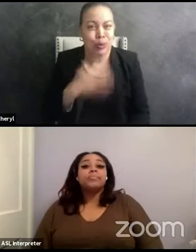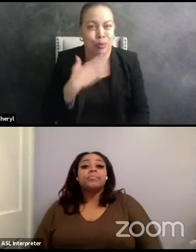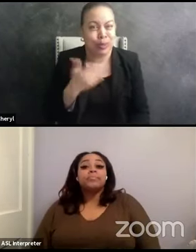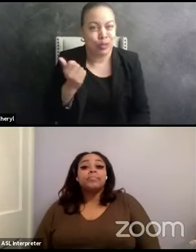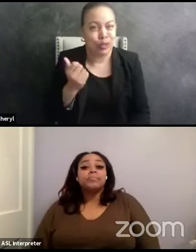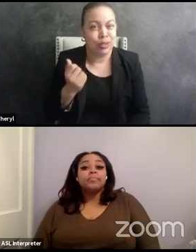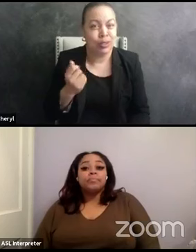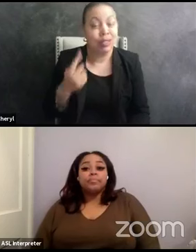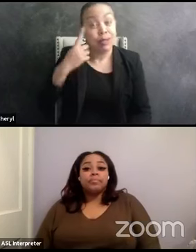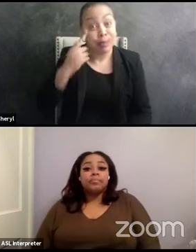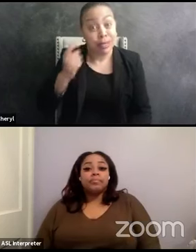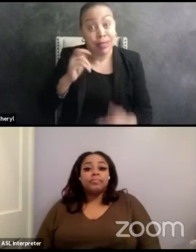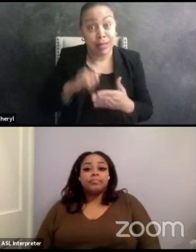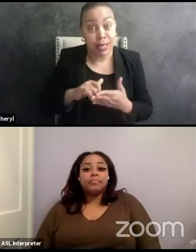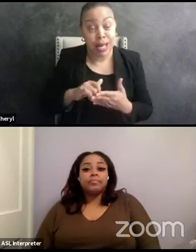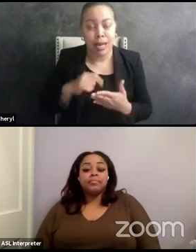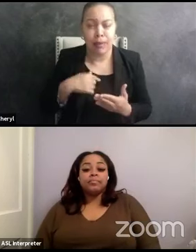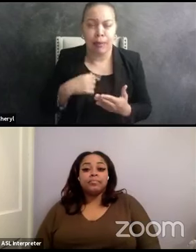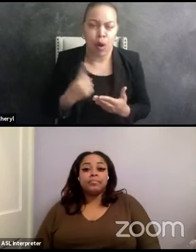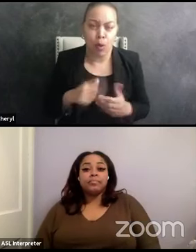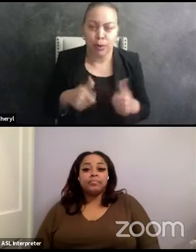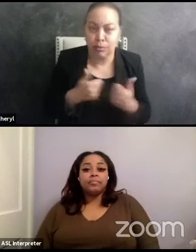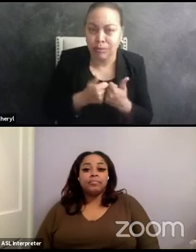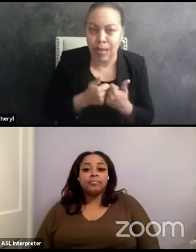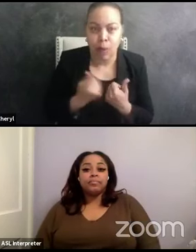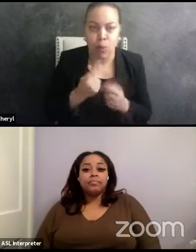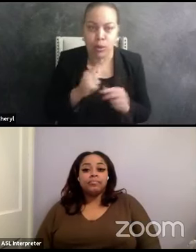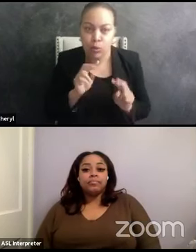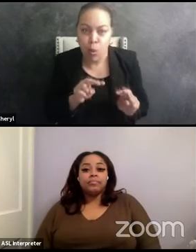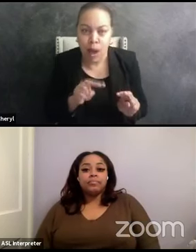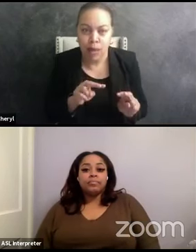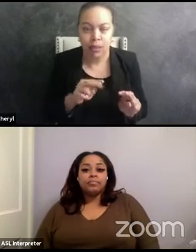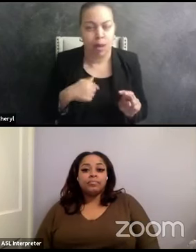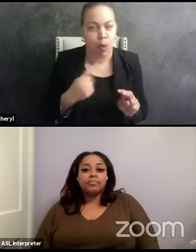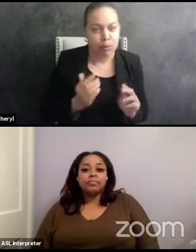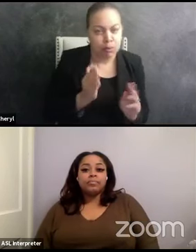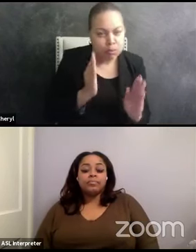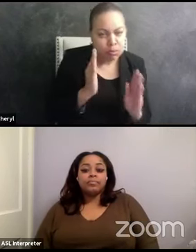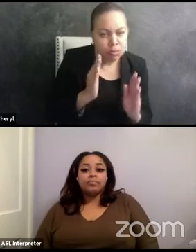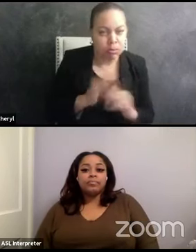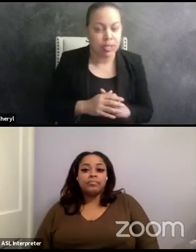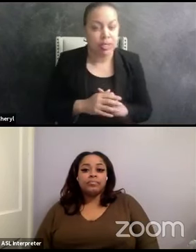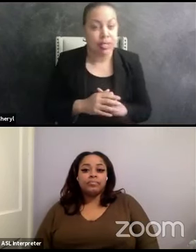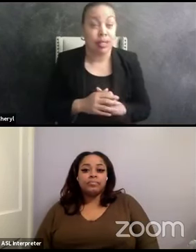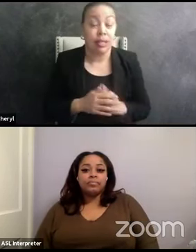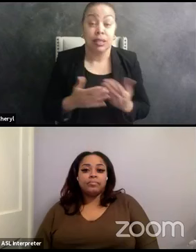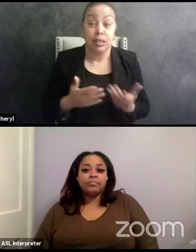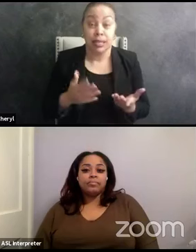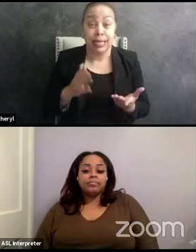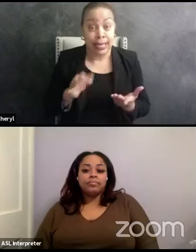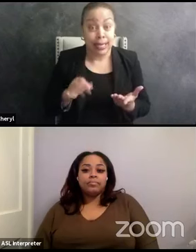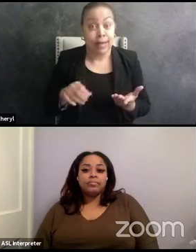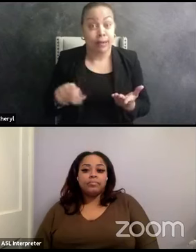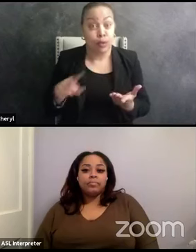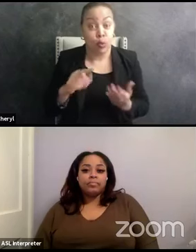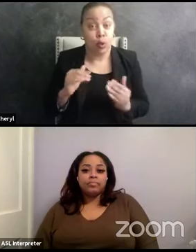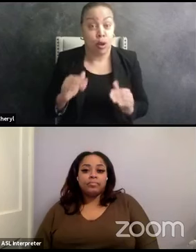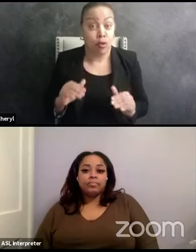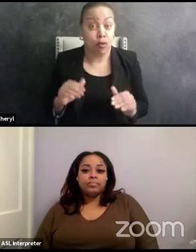do, I am constantly pushing and watching, and I am aware. Like I am, like if you were